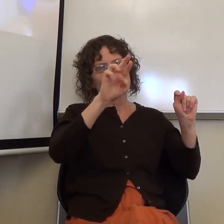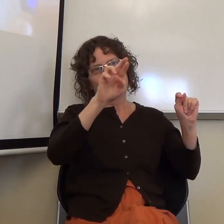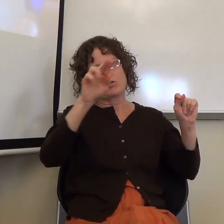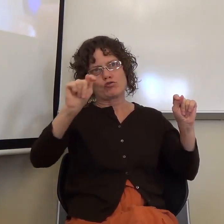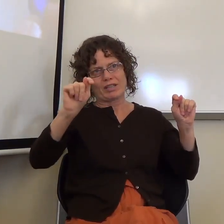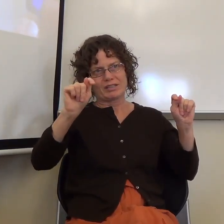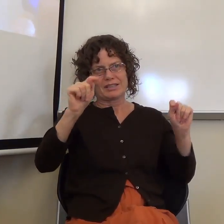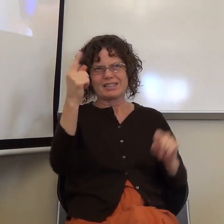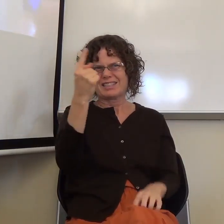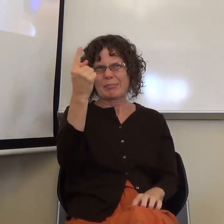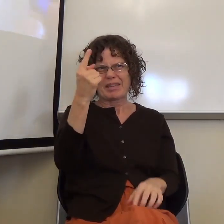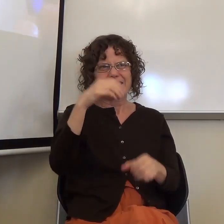Something went, what's the cockpit?